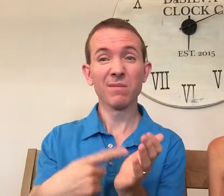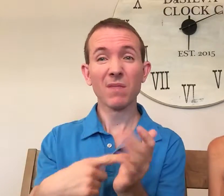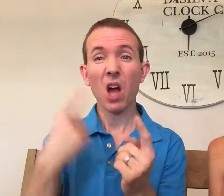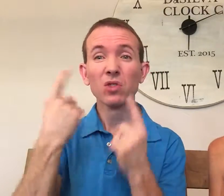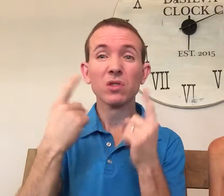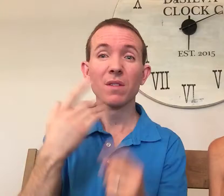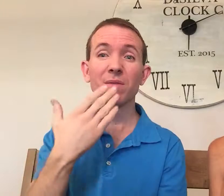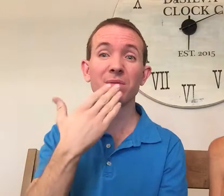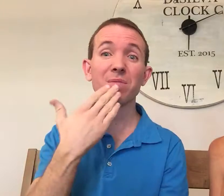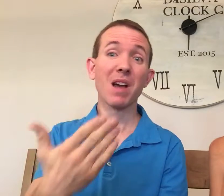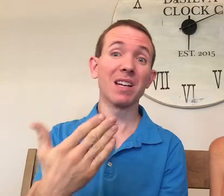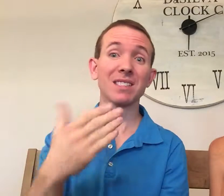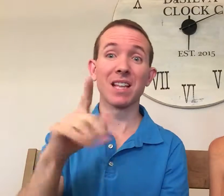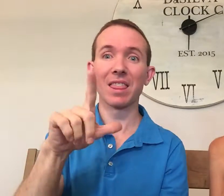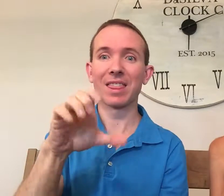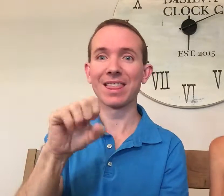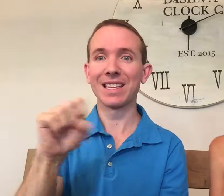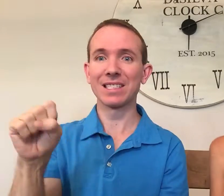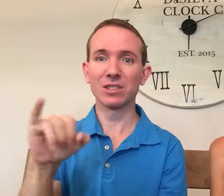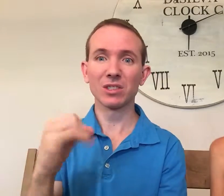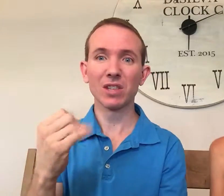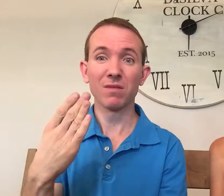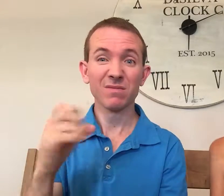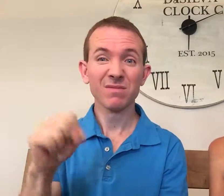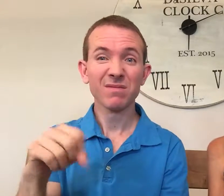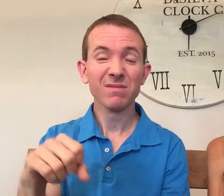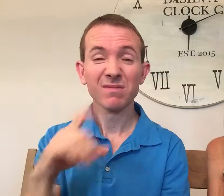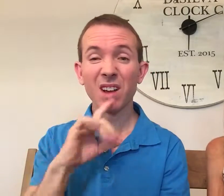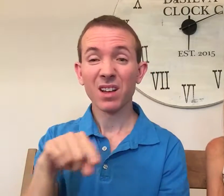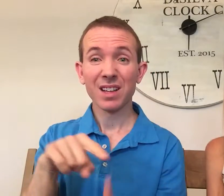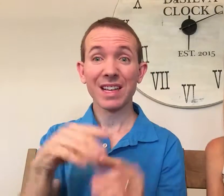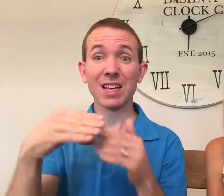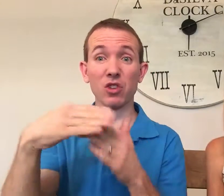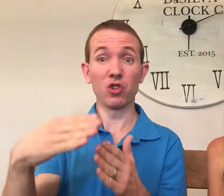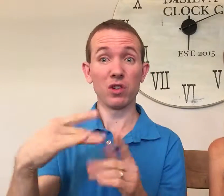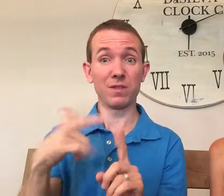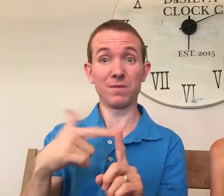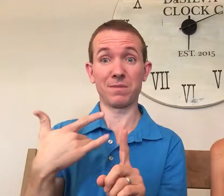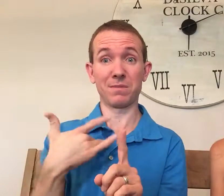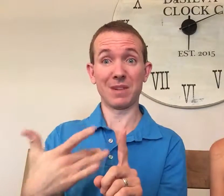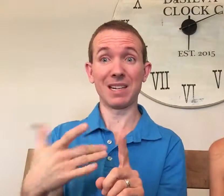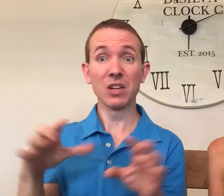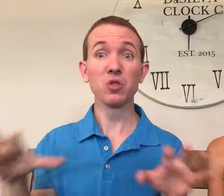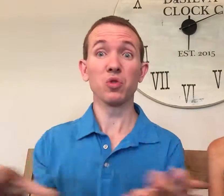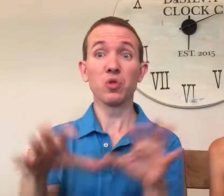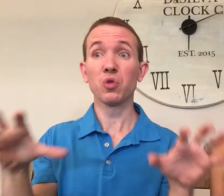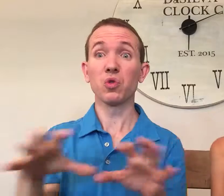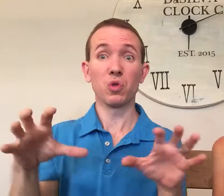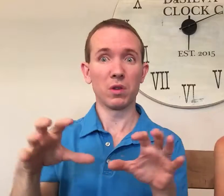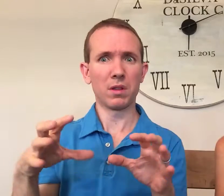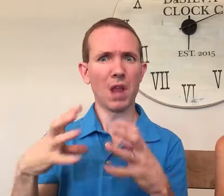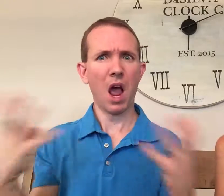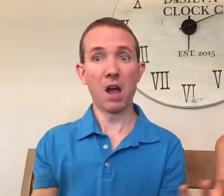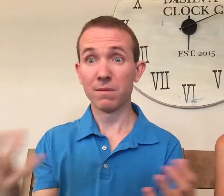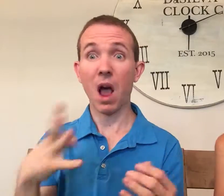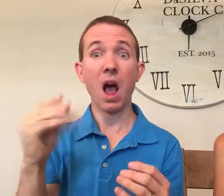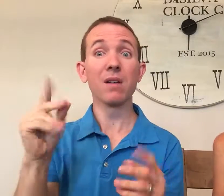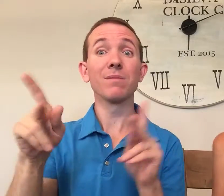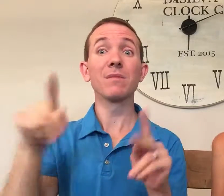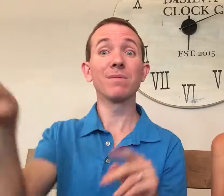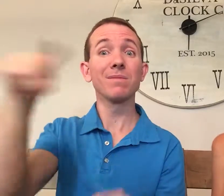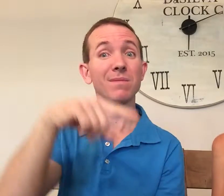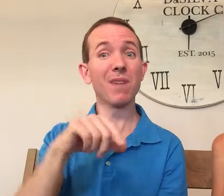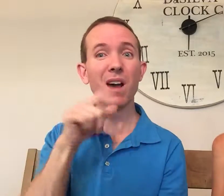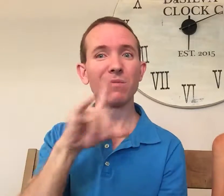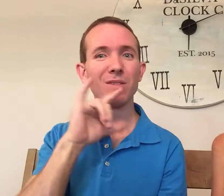things as leaders, and sometimes it's a thankless job being a leader. So we do so much